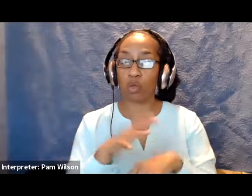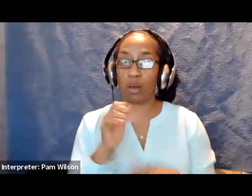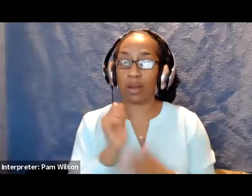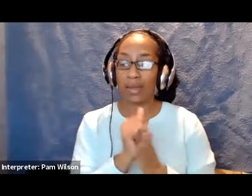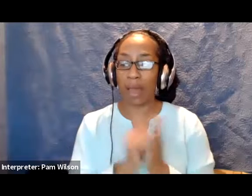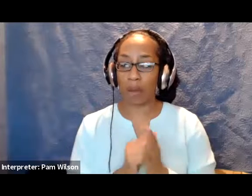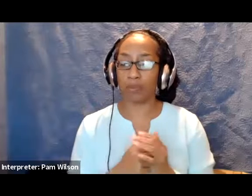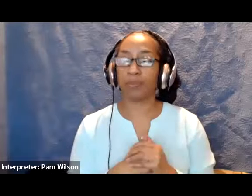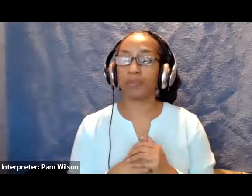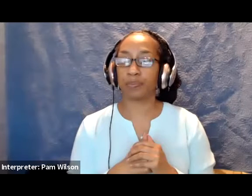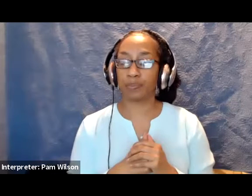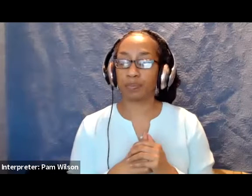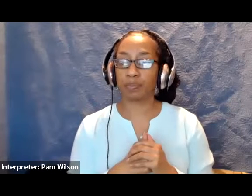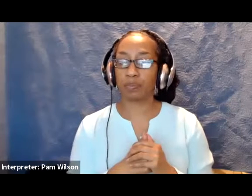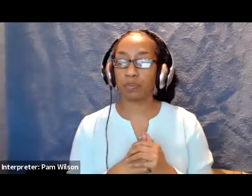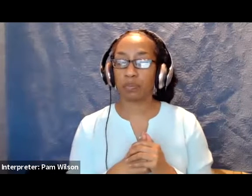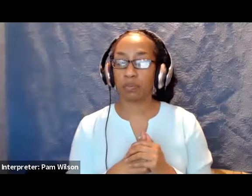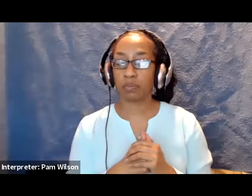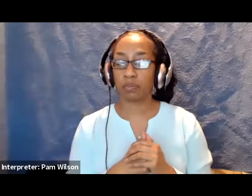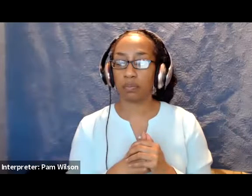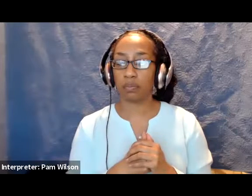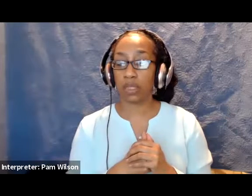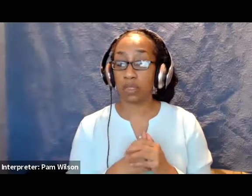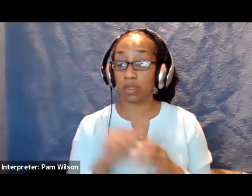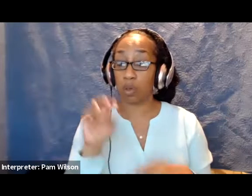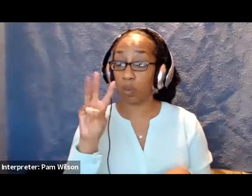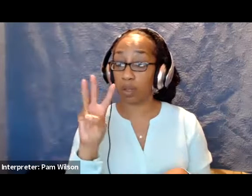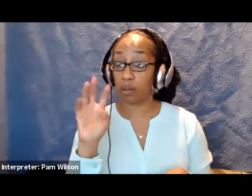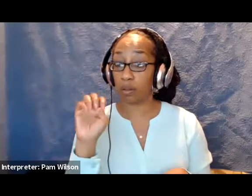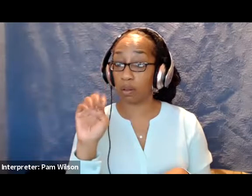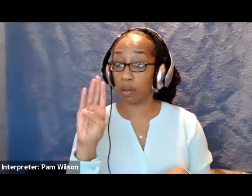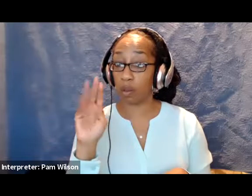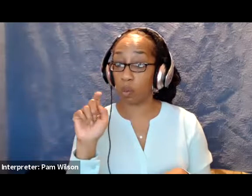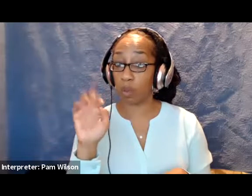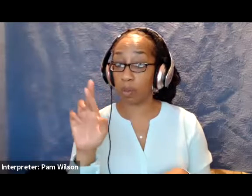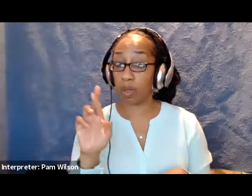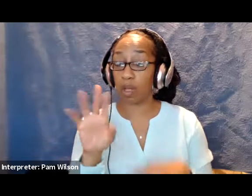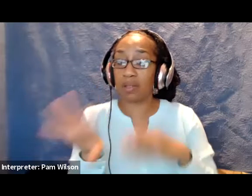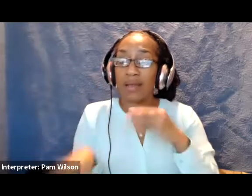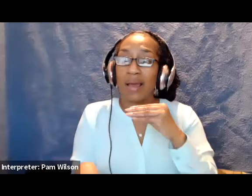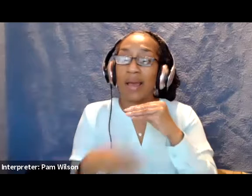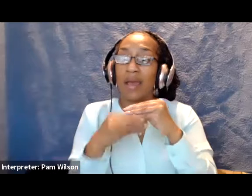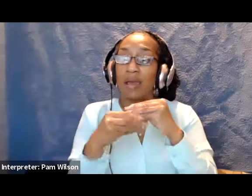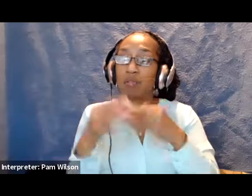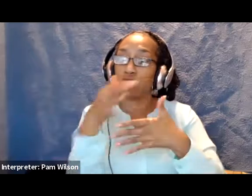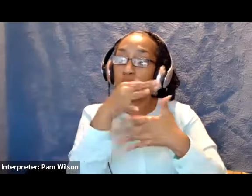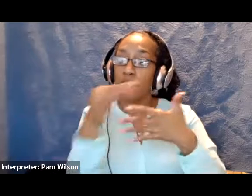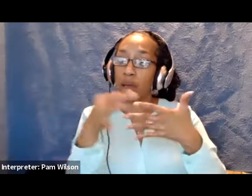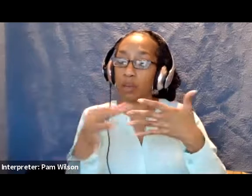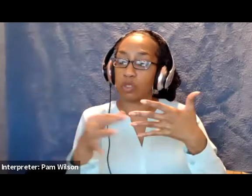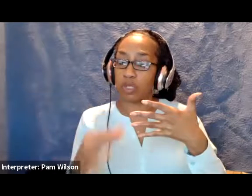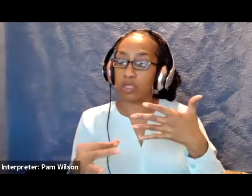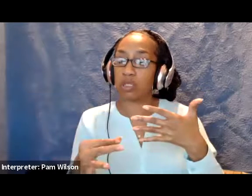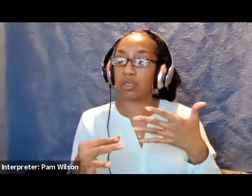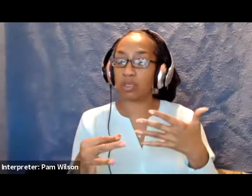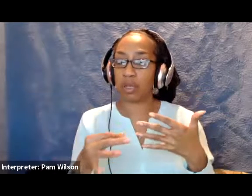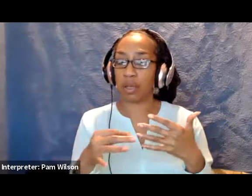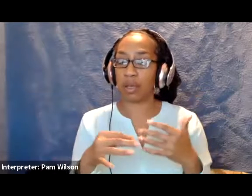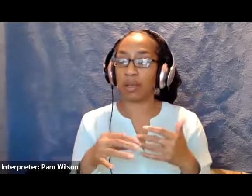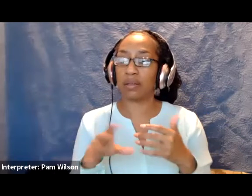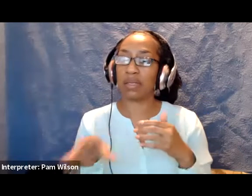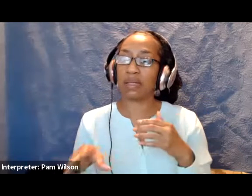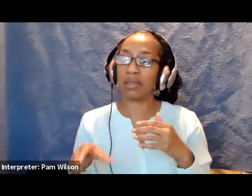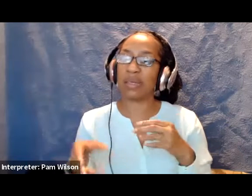Okay, so again with the webinar, these are additional options that give you greater control. You